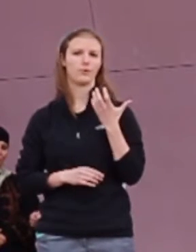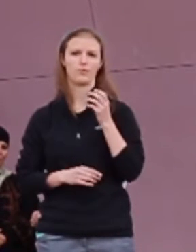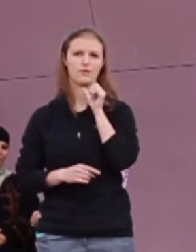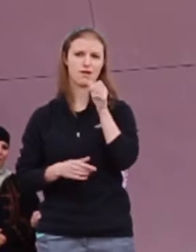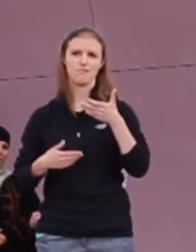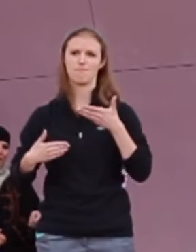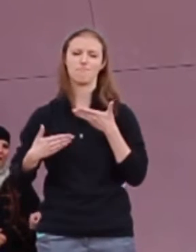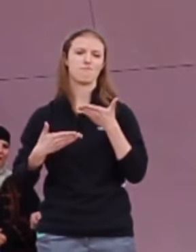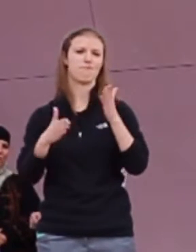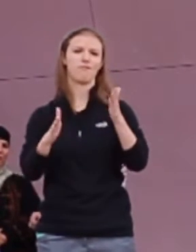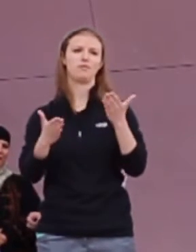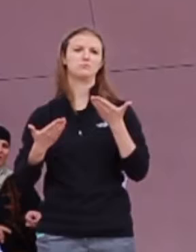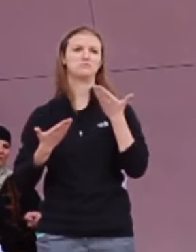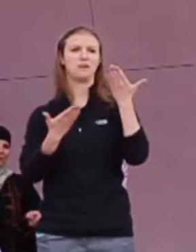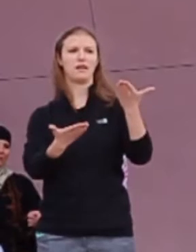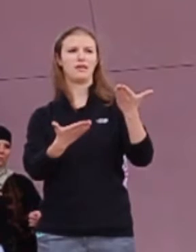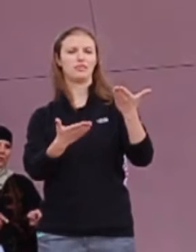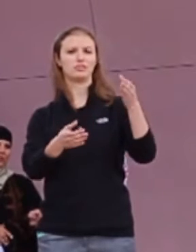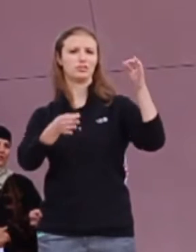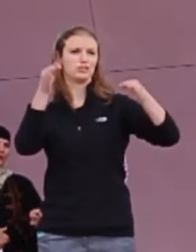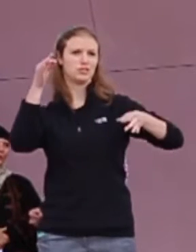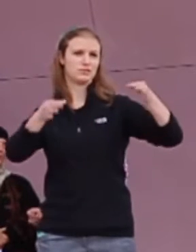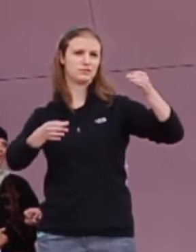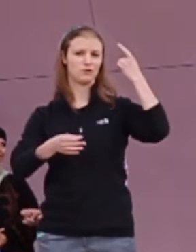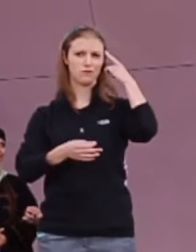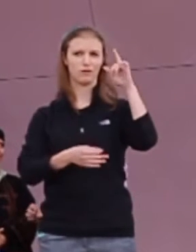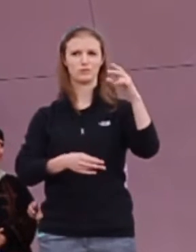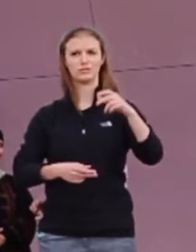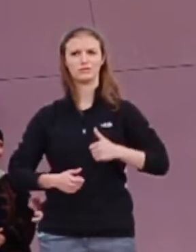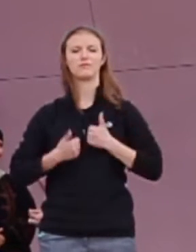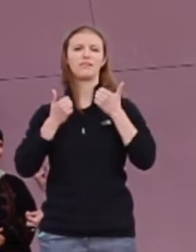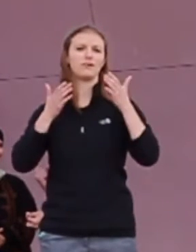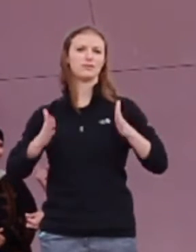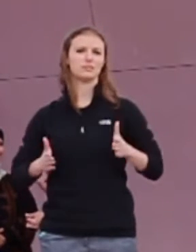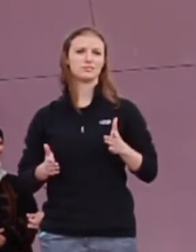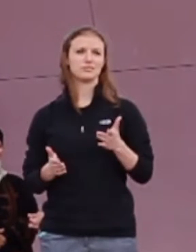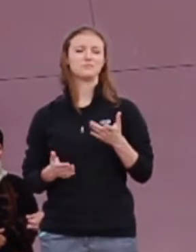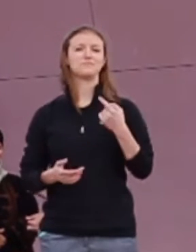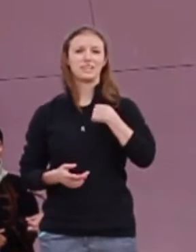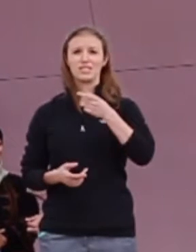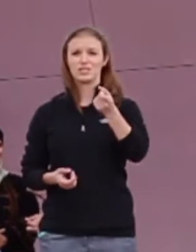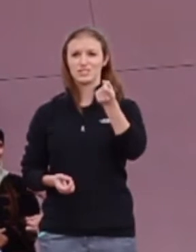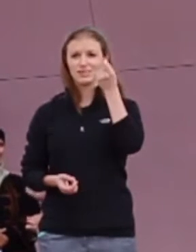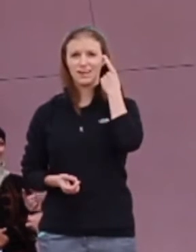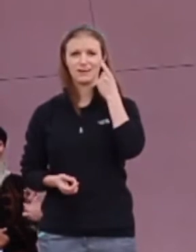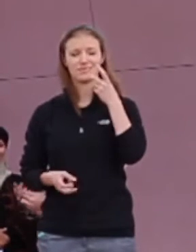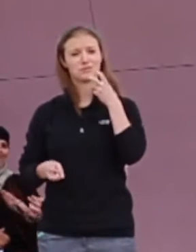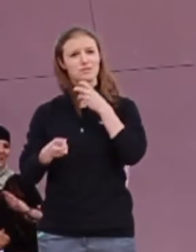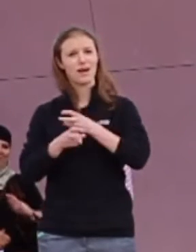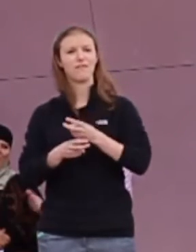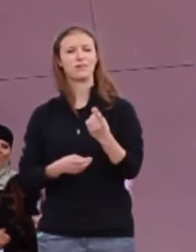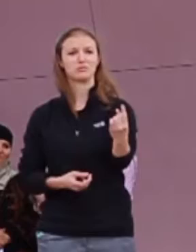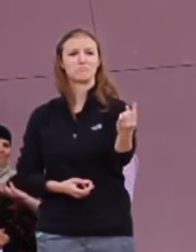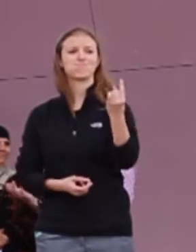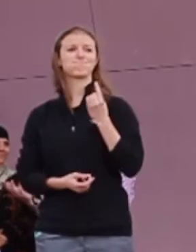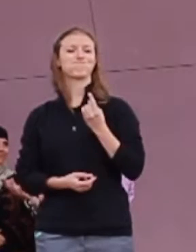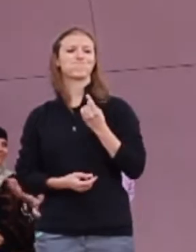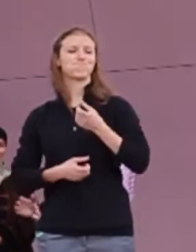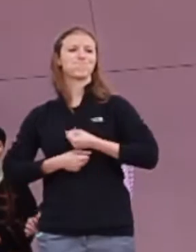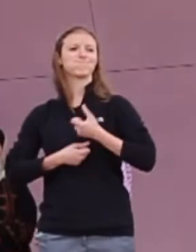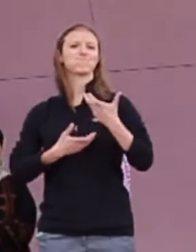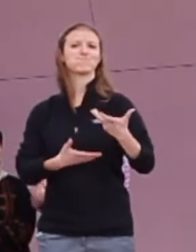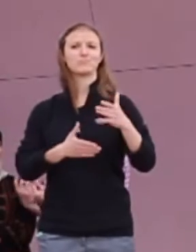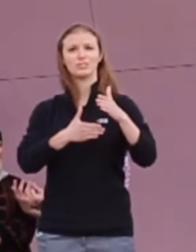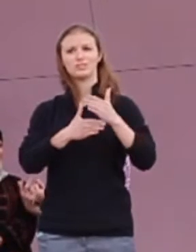justice for survivors, because I understand how hard it is to come forward. And I know how hard it is for people